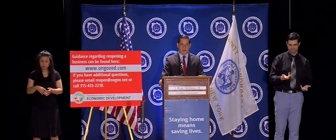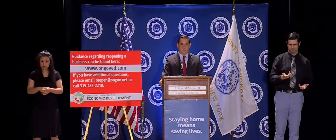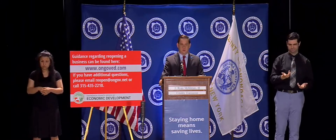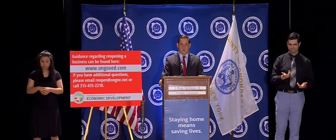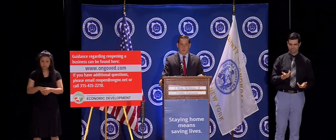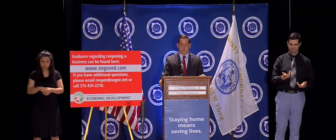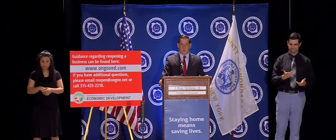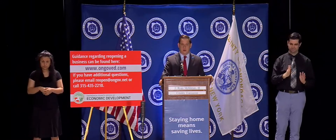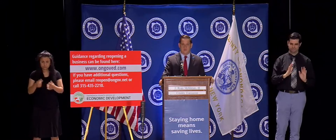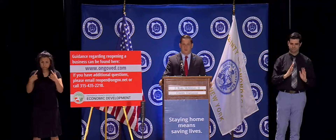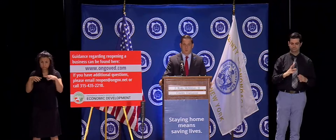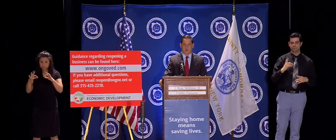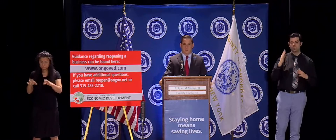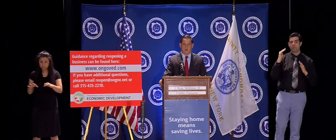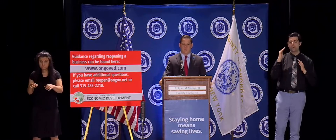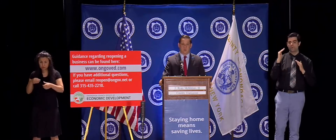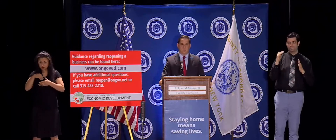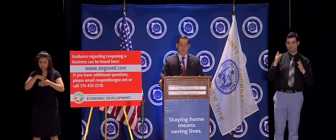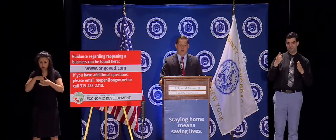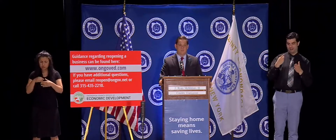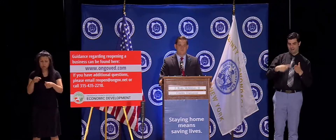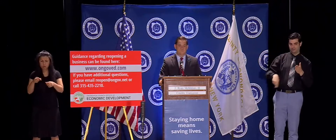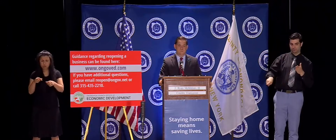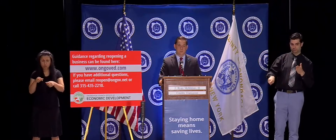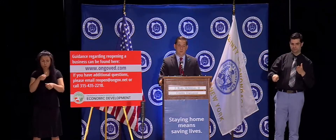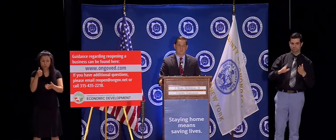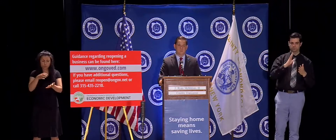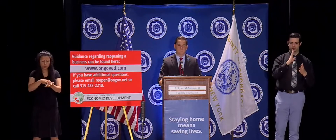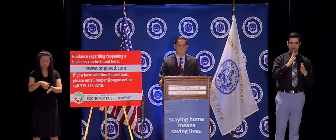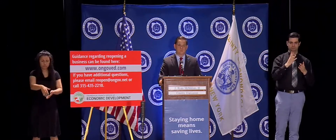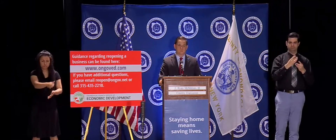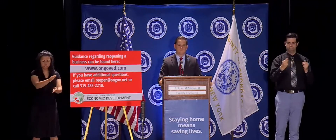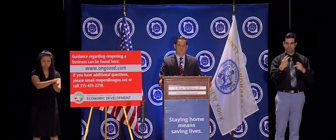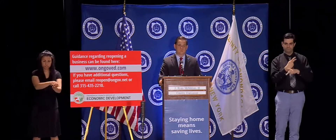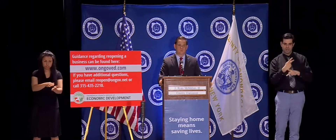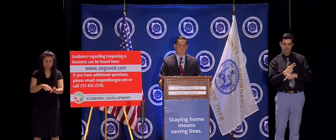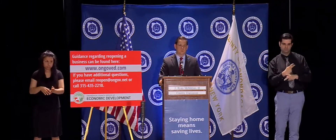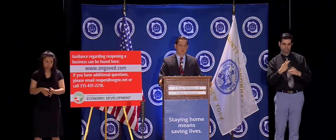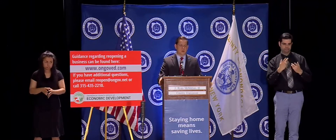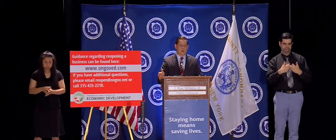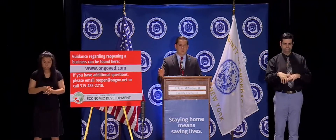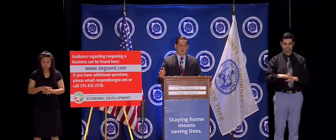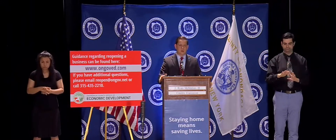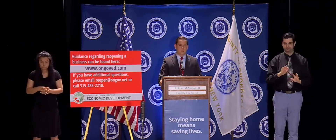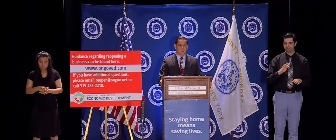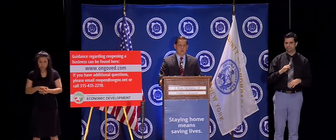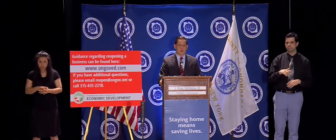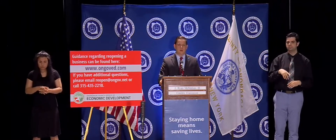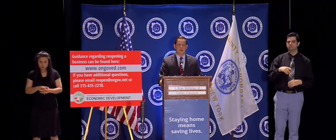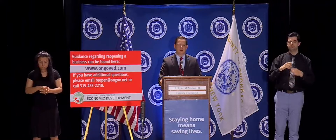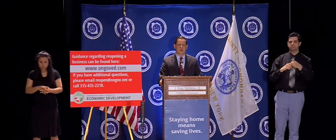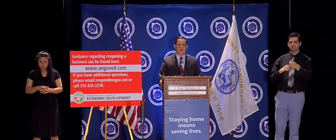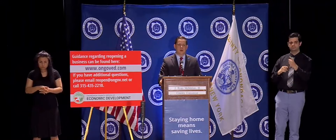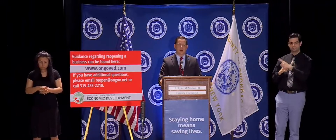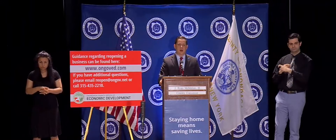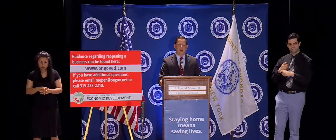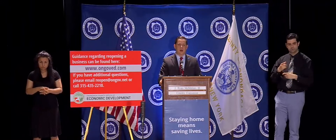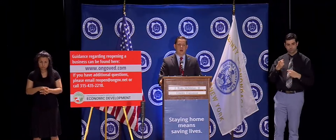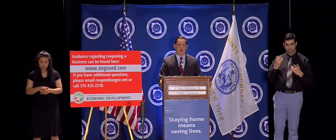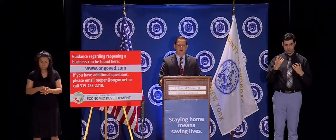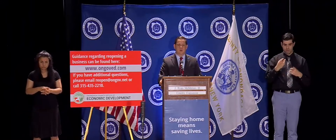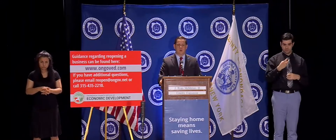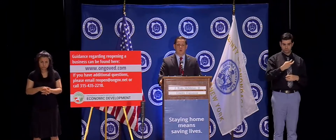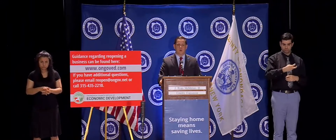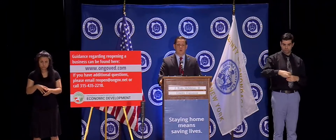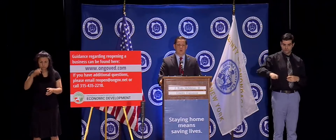hopefully by next week we'll have this worked out and there'll be a plan. Do you know what you'd like to see, a transitional facility or the executive order be reversed so these